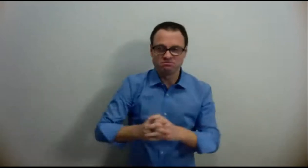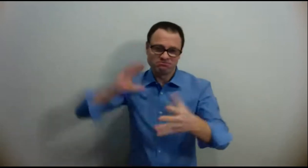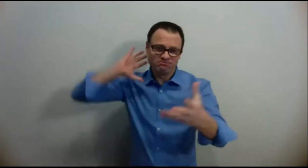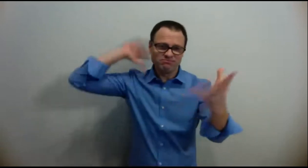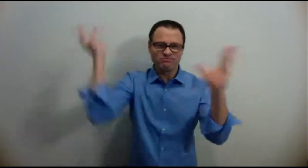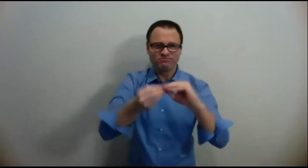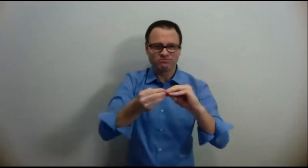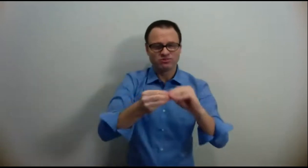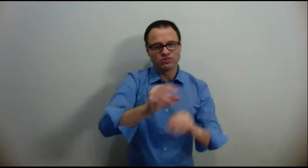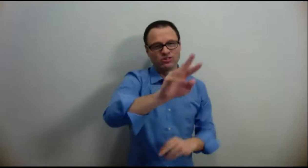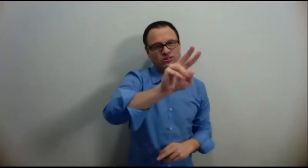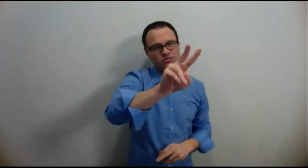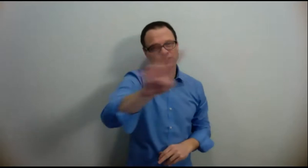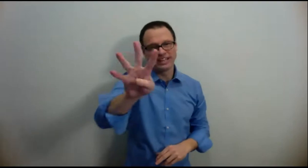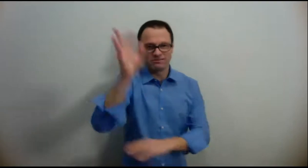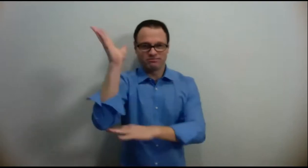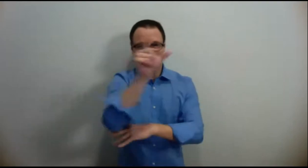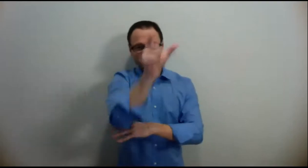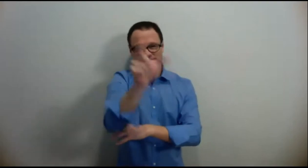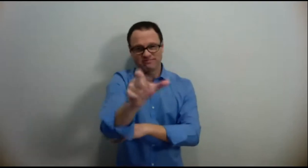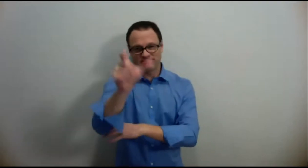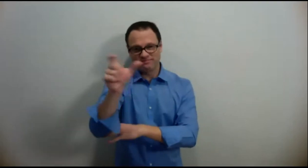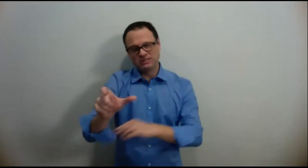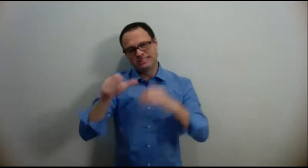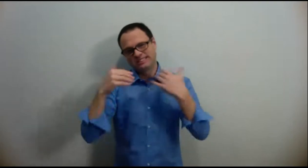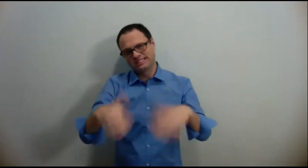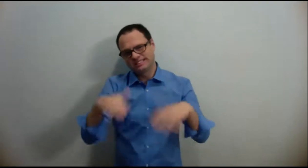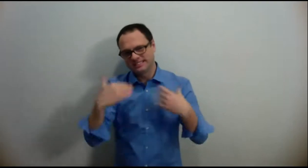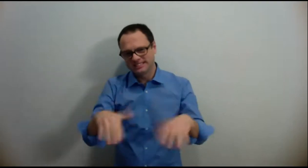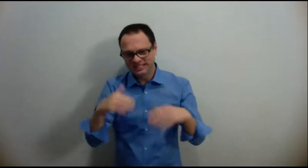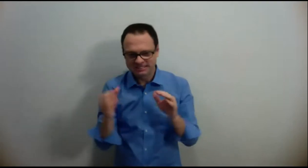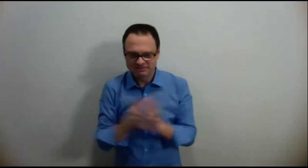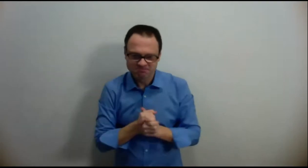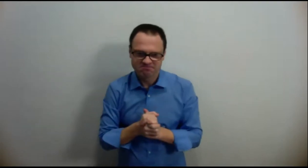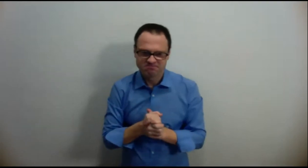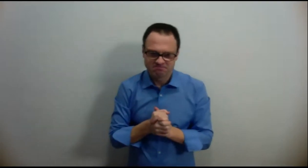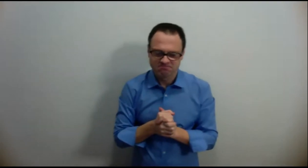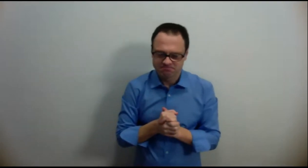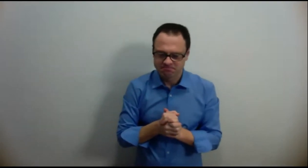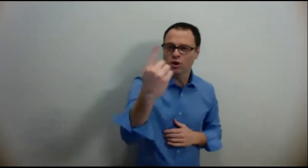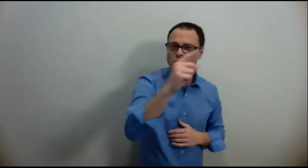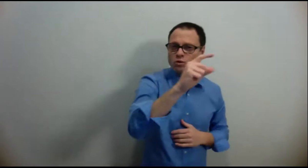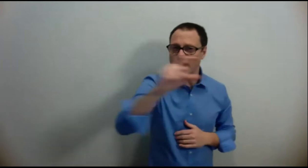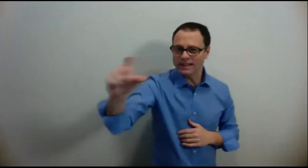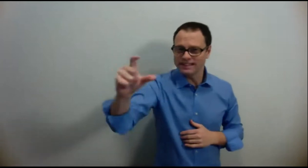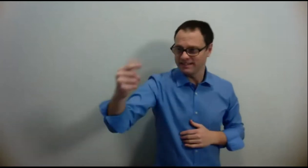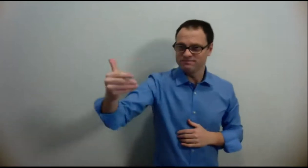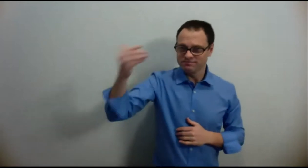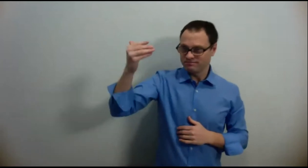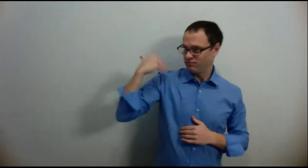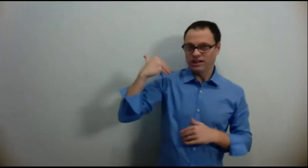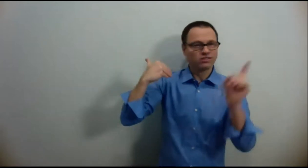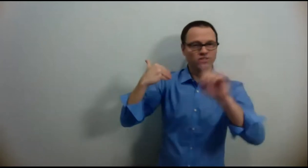We've been going for the past 8 months. Delali smo že 8 mesecev. And we've had 24 speakers so